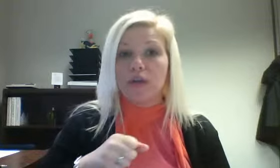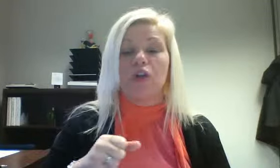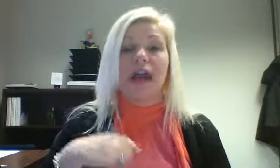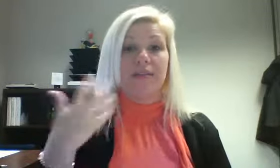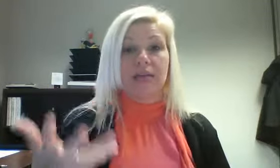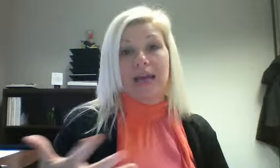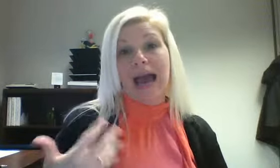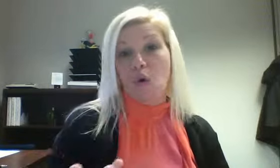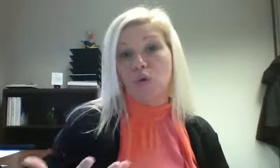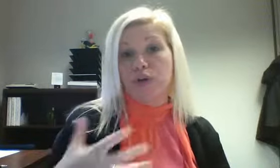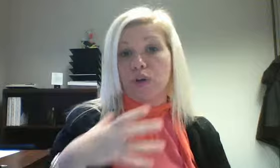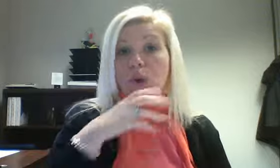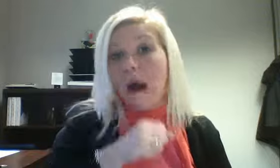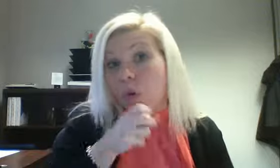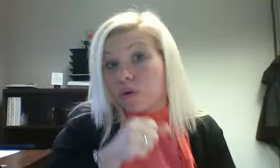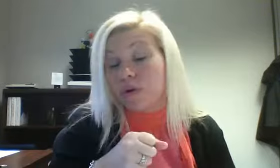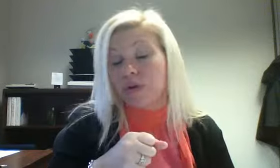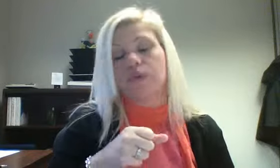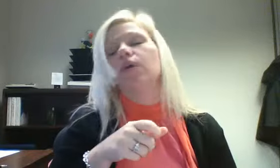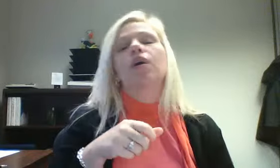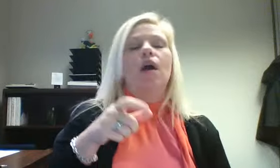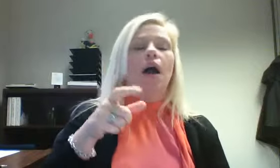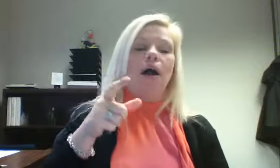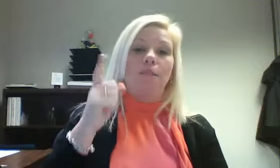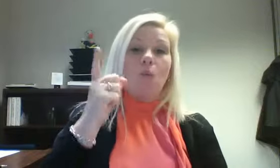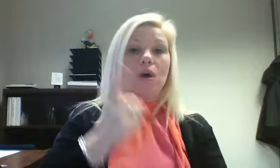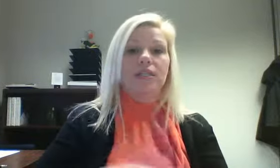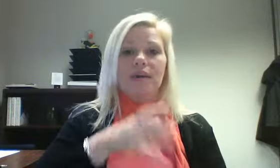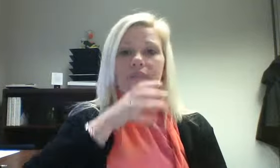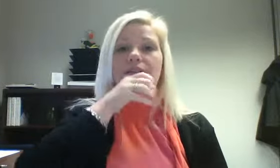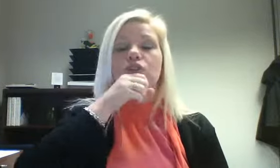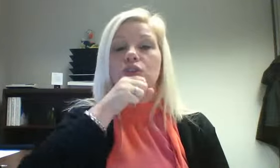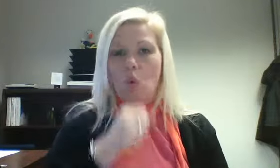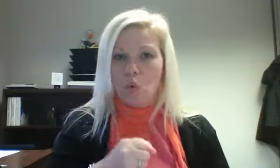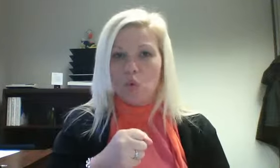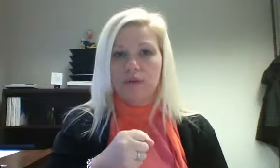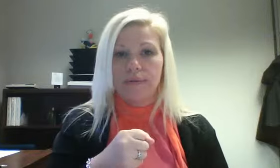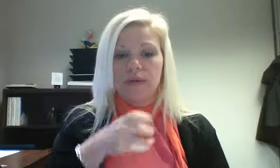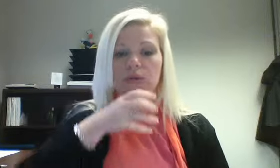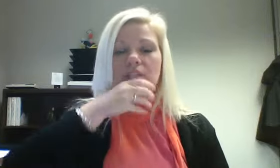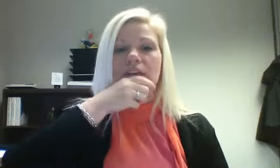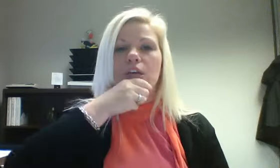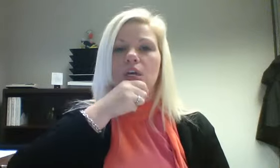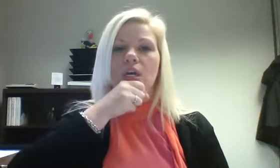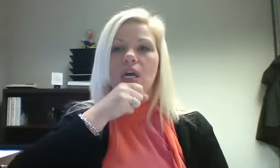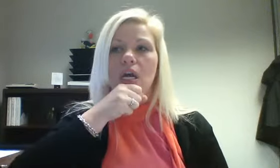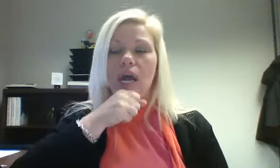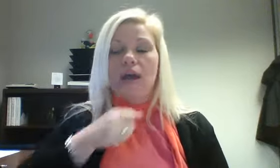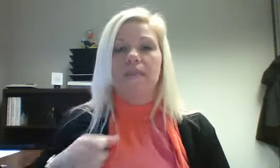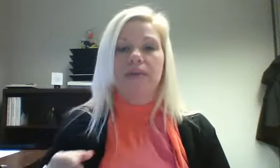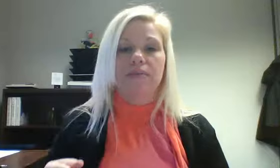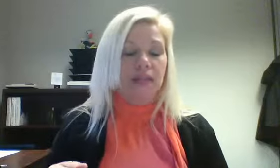you're asking how old are you? How old are you? One time is just old. So it's like it makes me think